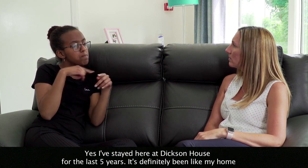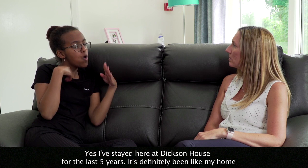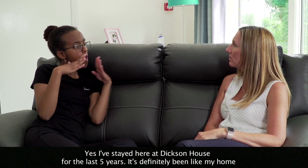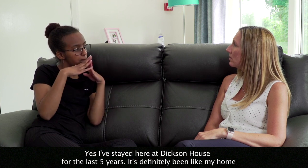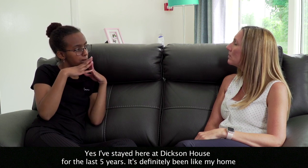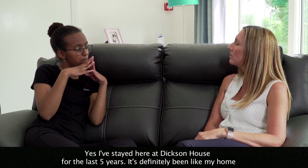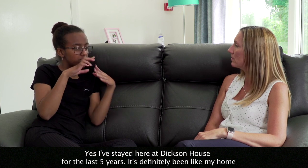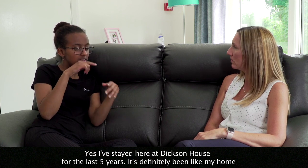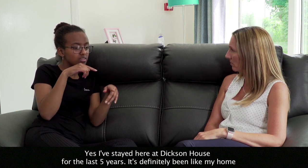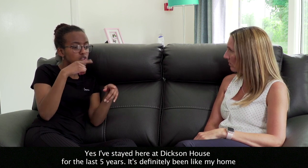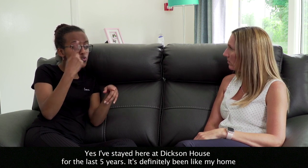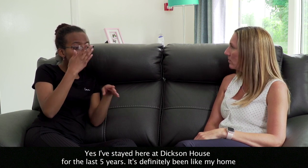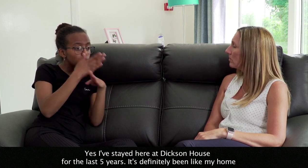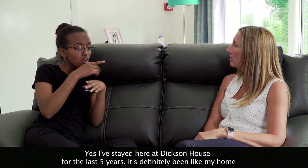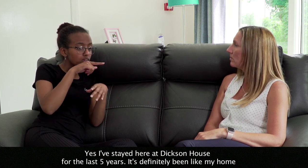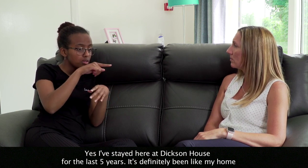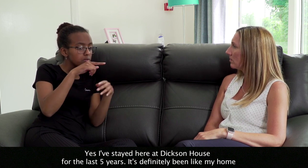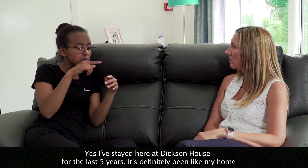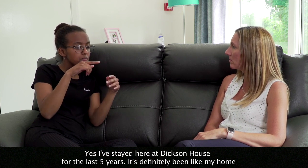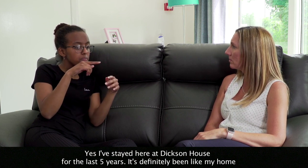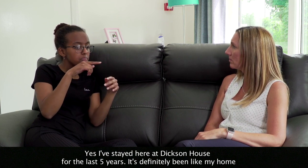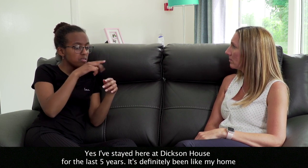at Dickson House and it's definitely been like my home.